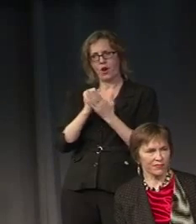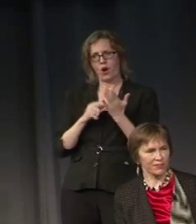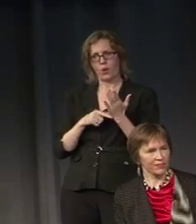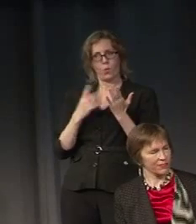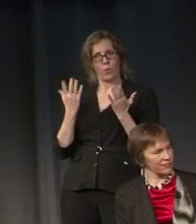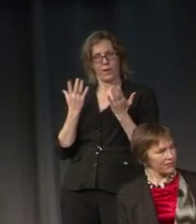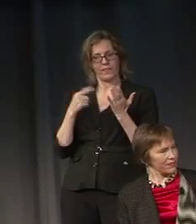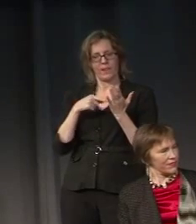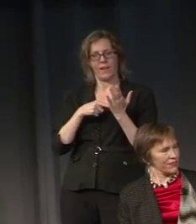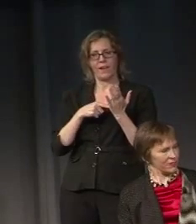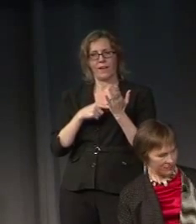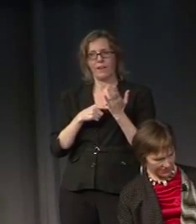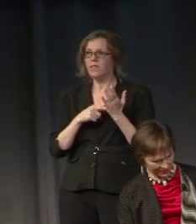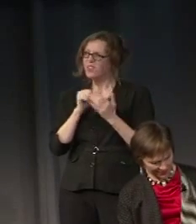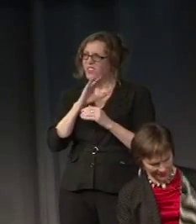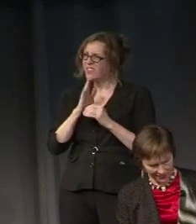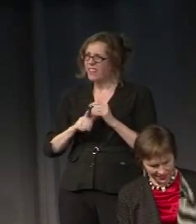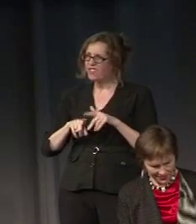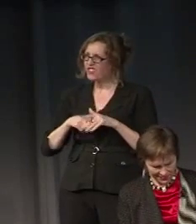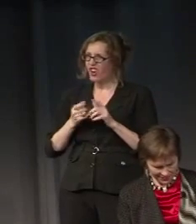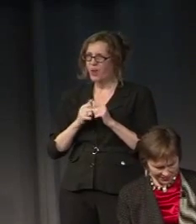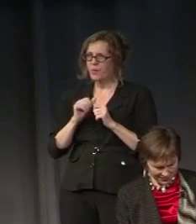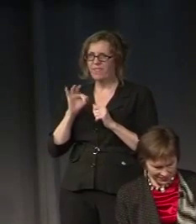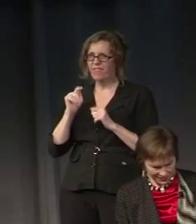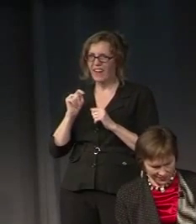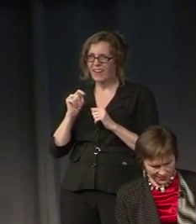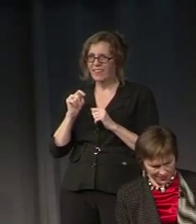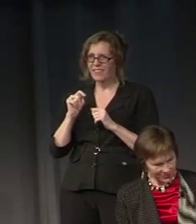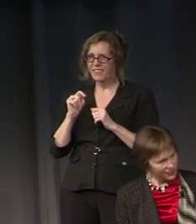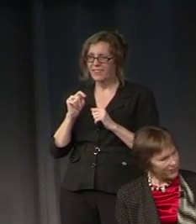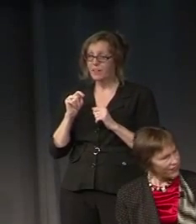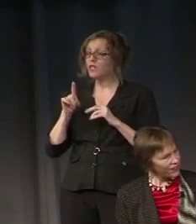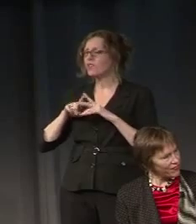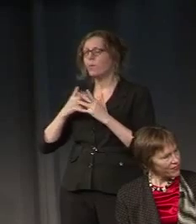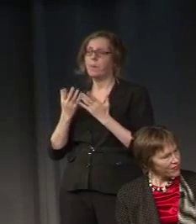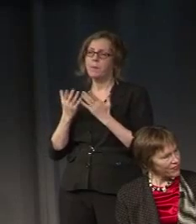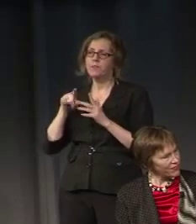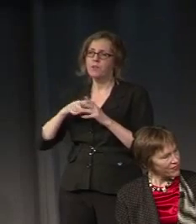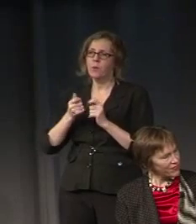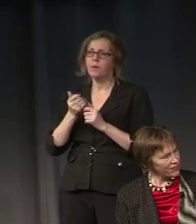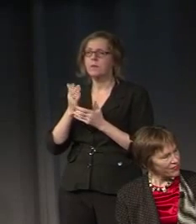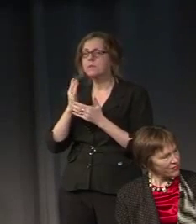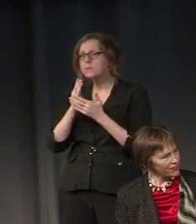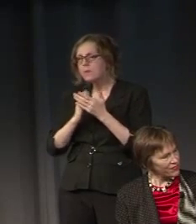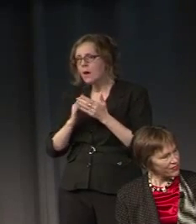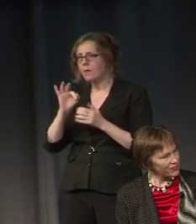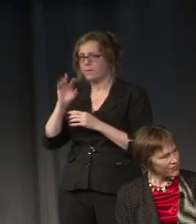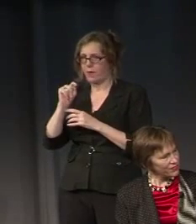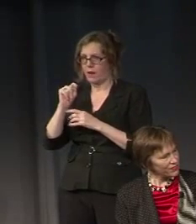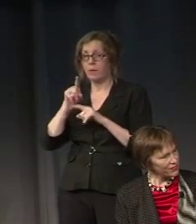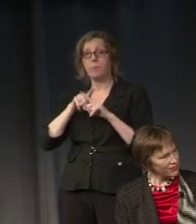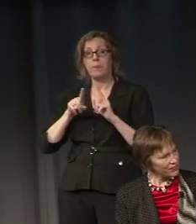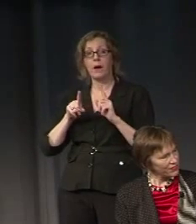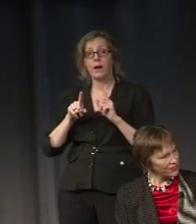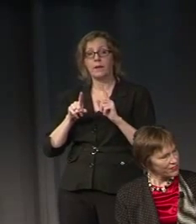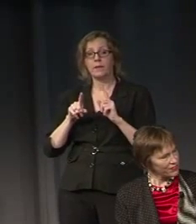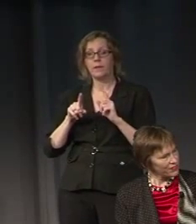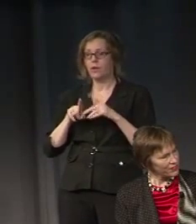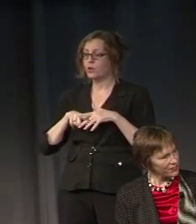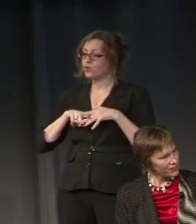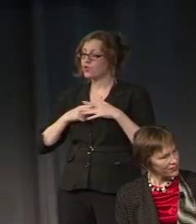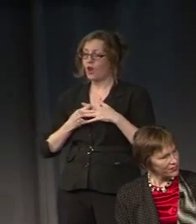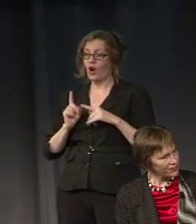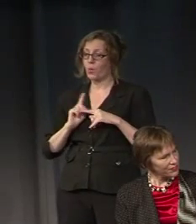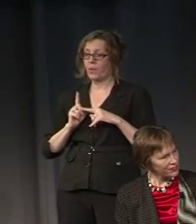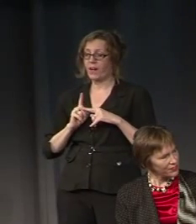or at least it doesn't seem like you do. You sort of start with some facts, but you actually end up in a way that in some ways is unpredictable from where you started. It's like